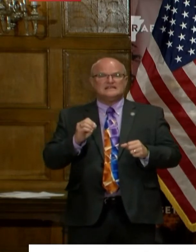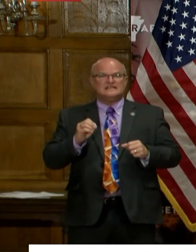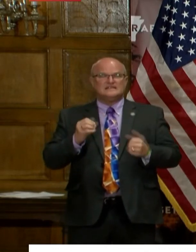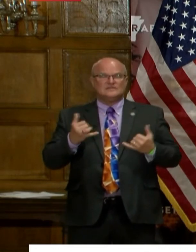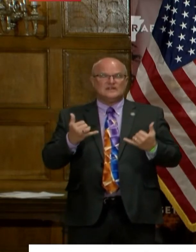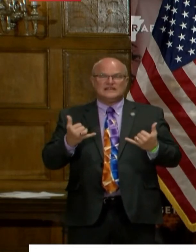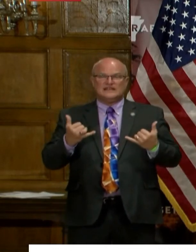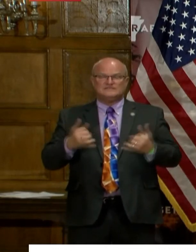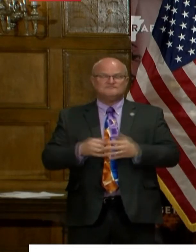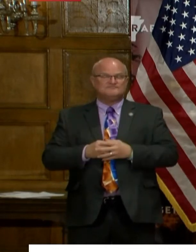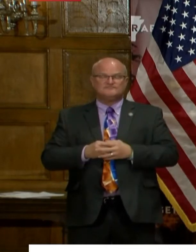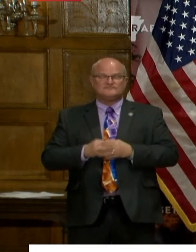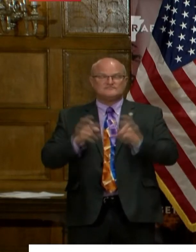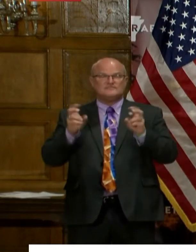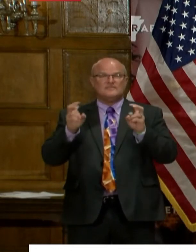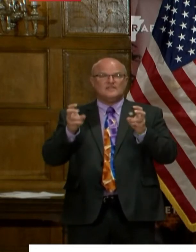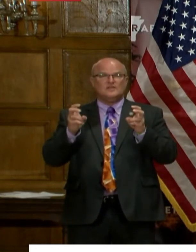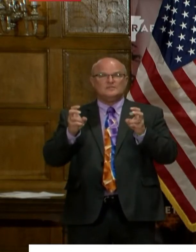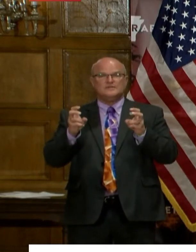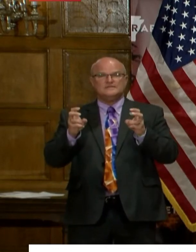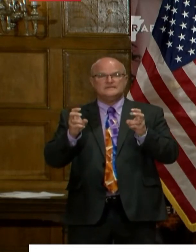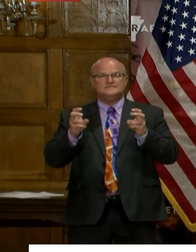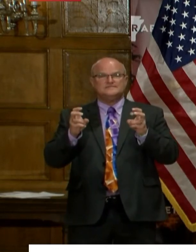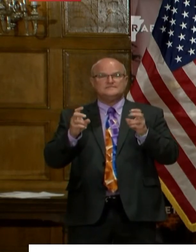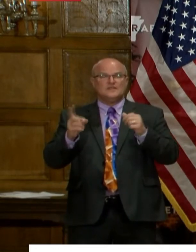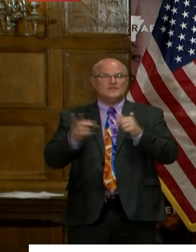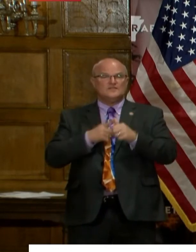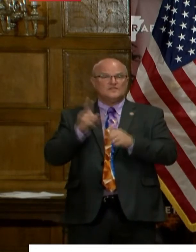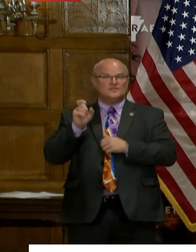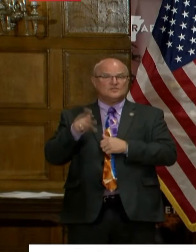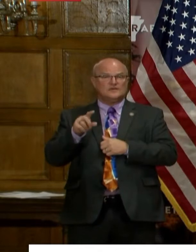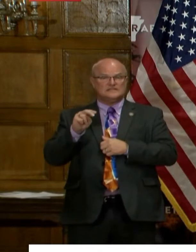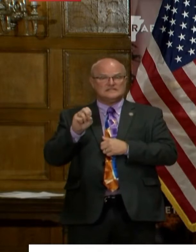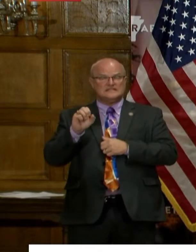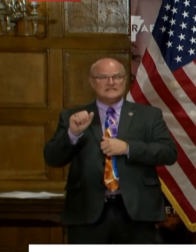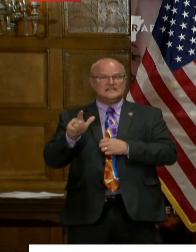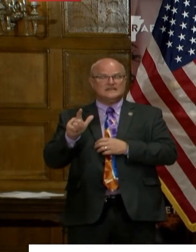compensation route. In terms of the first question, Neil,